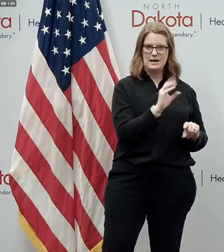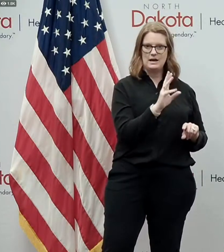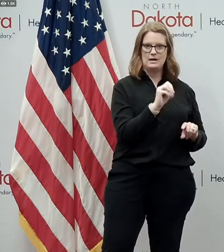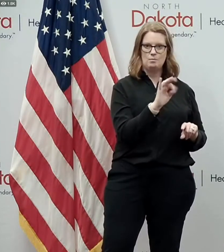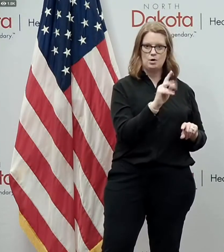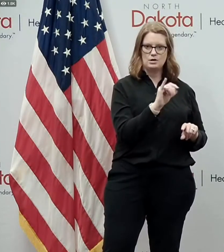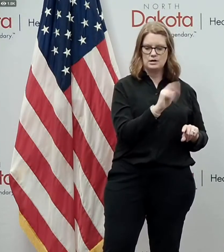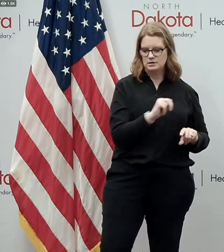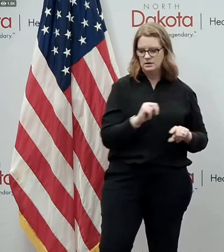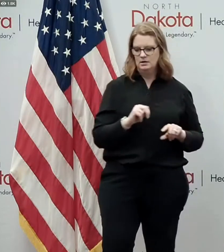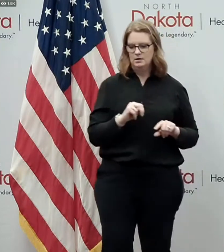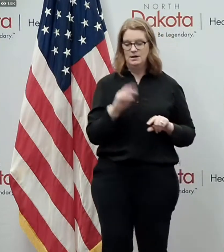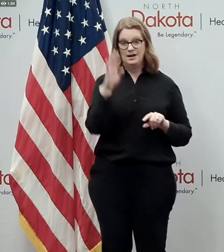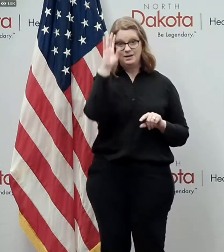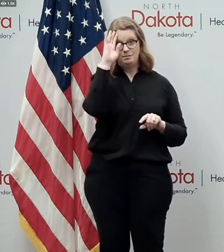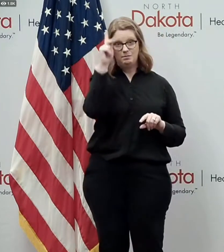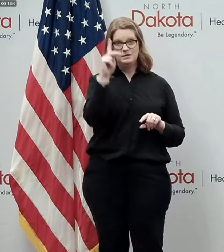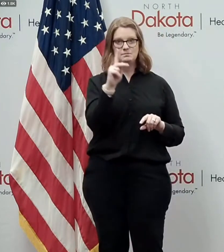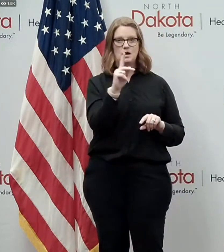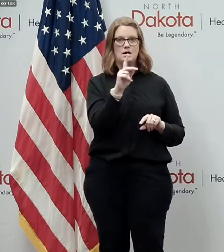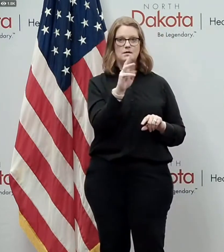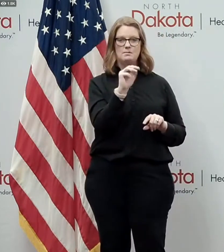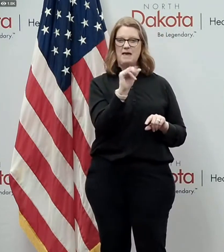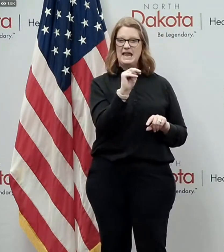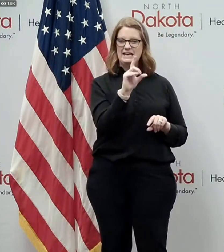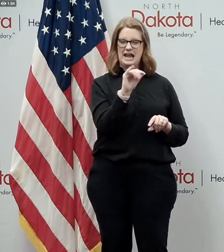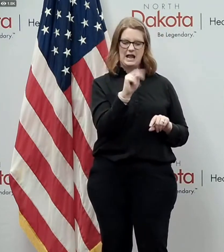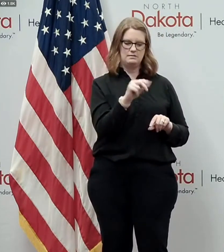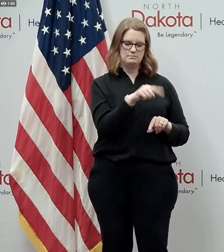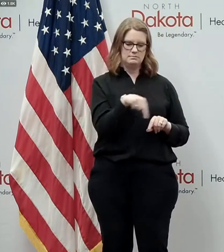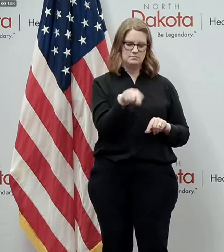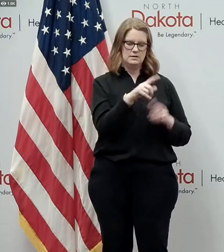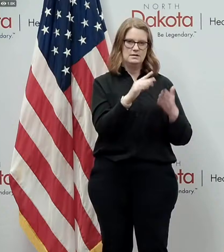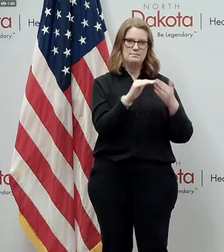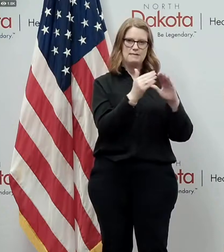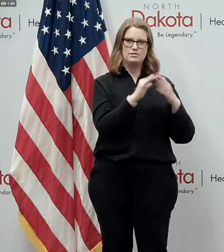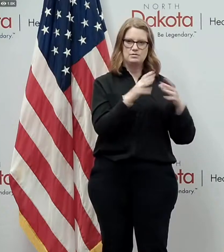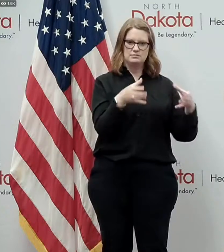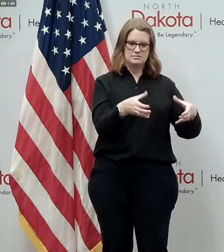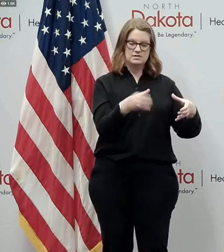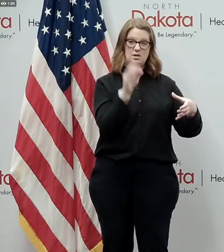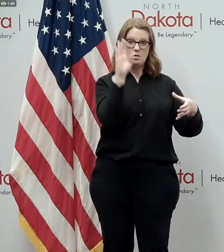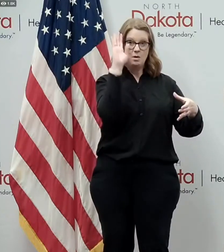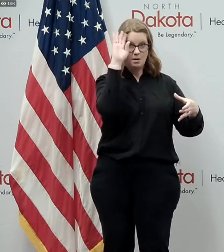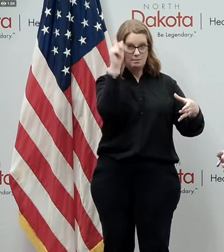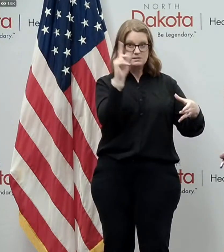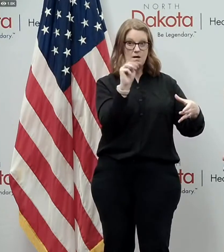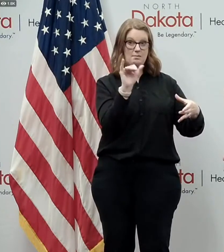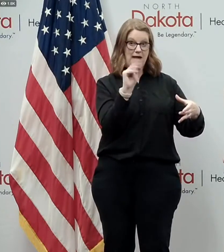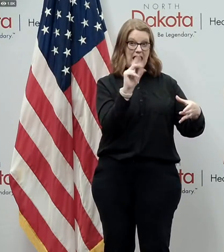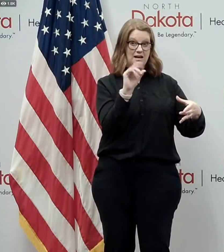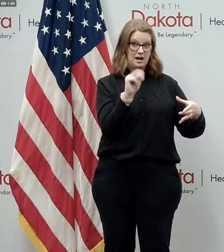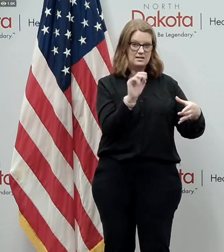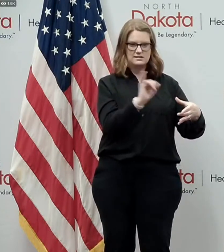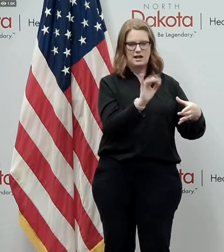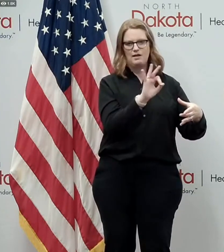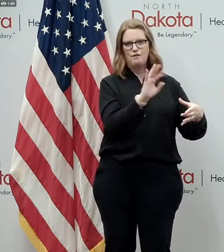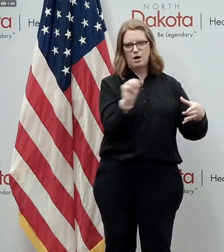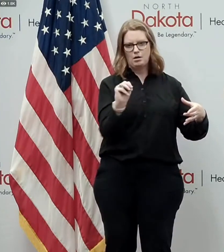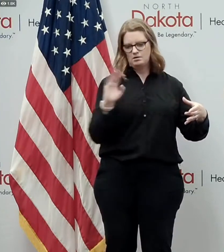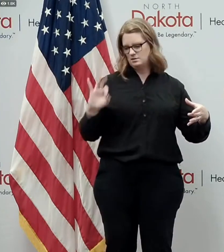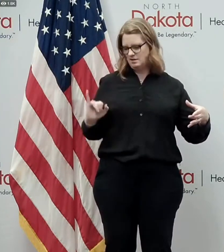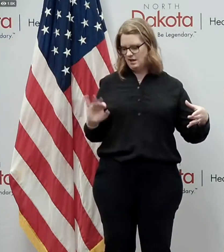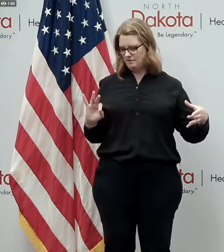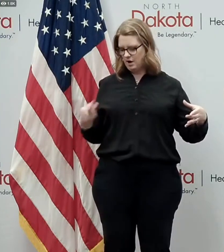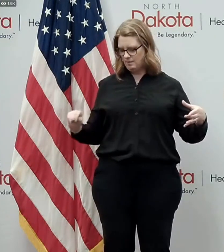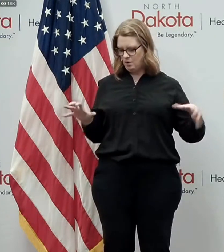Bismarck potential metro area, I think we have to kind of treat that like Fargo-Moorhead, which is, it's still in the community. I don't know what the